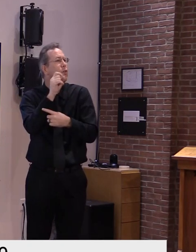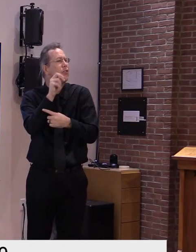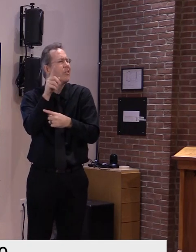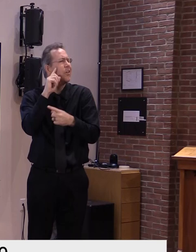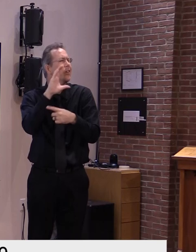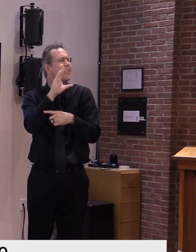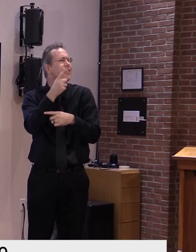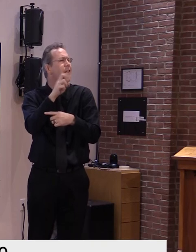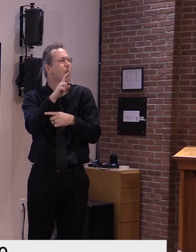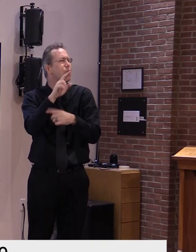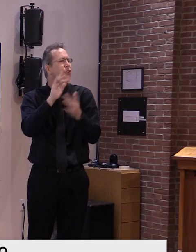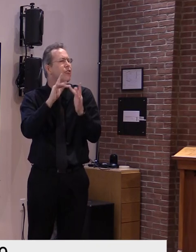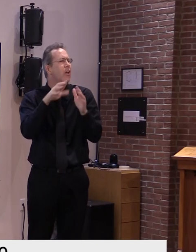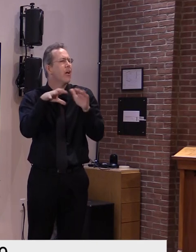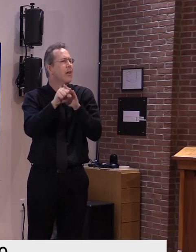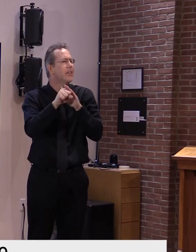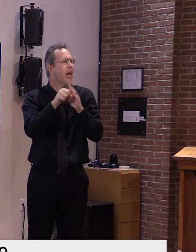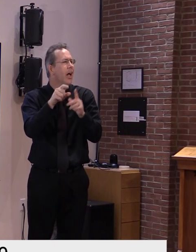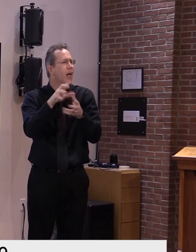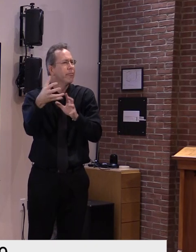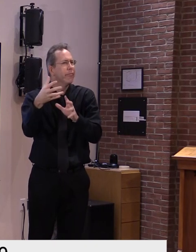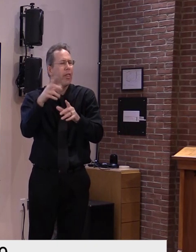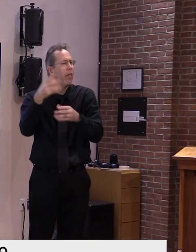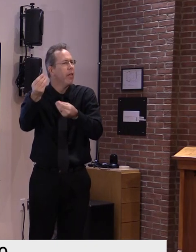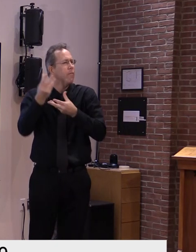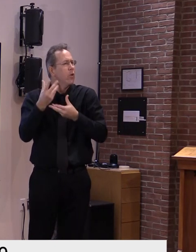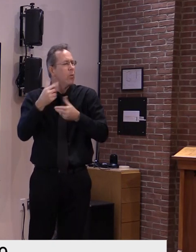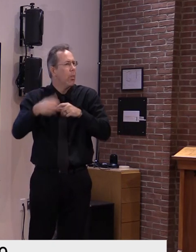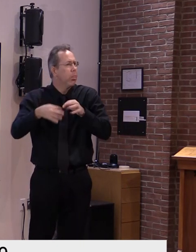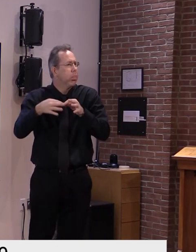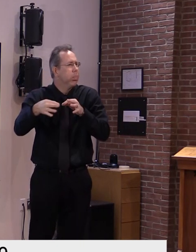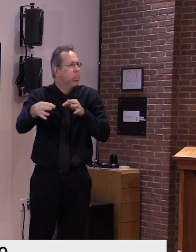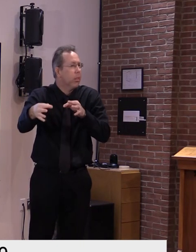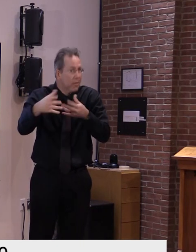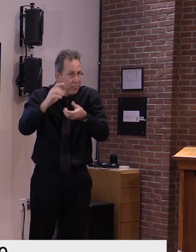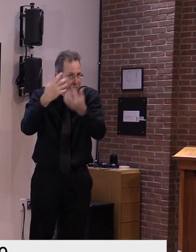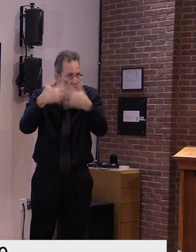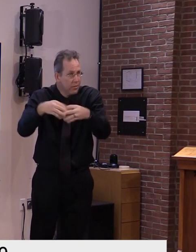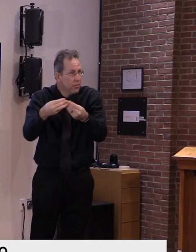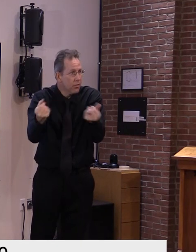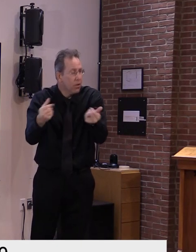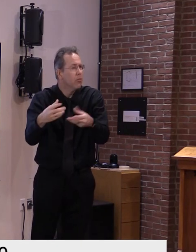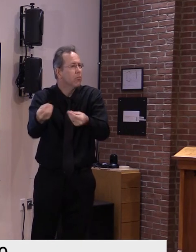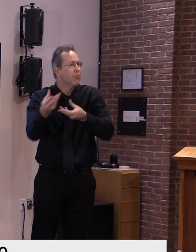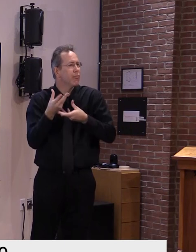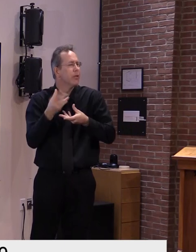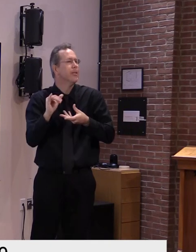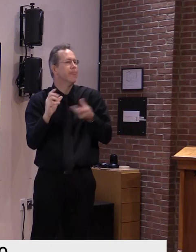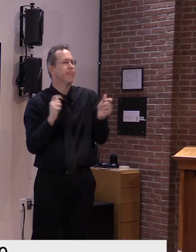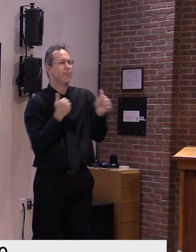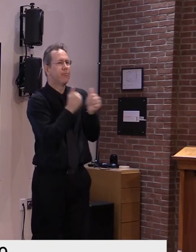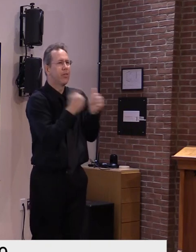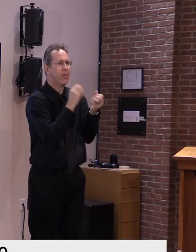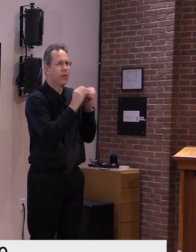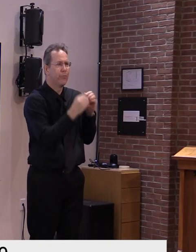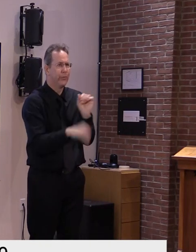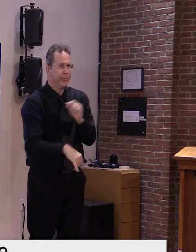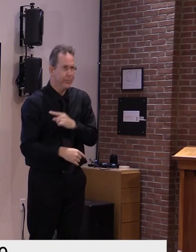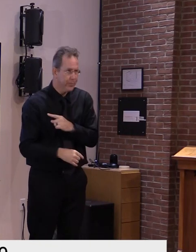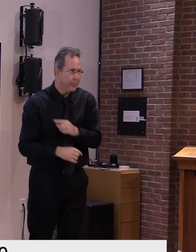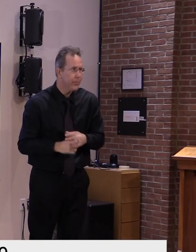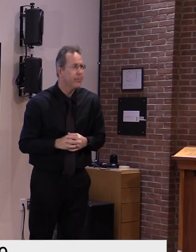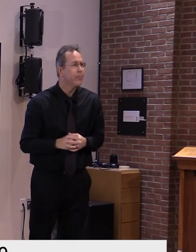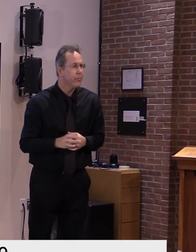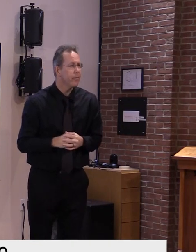underreported. So there has been a big uptake in the flu vaccine this year, but serves as a good reminder for all Vermonters who haven't gotten one yet that there's